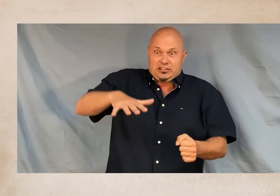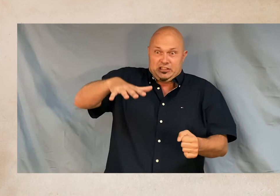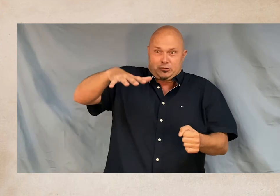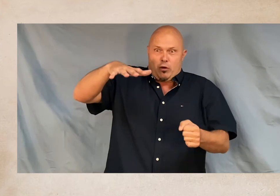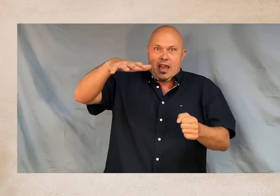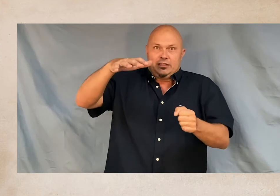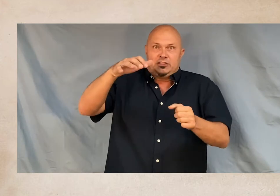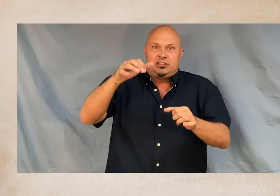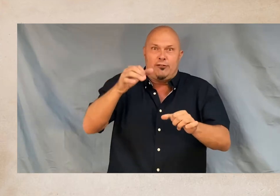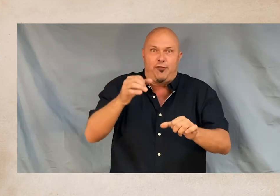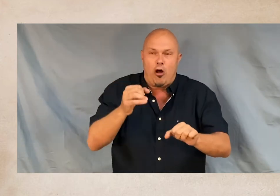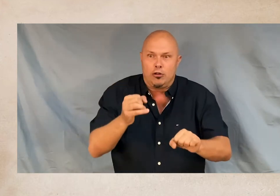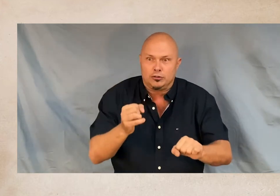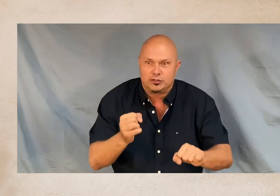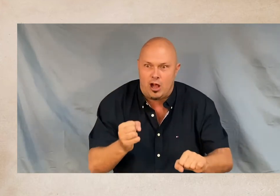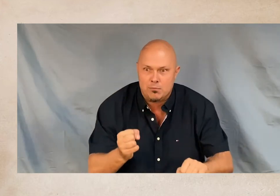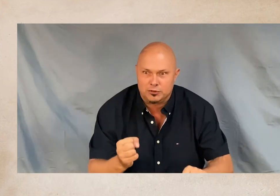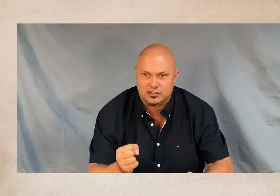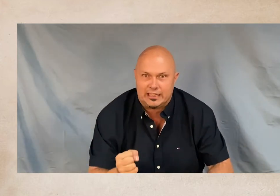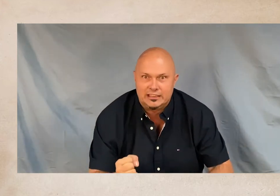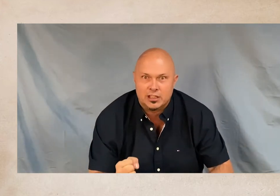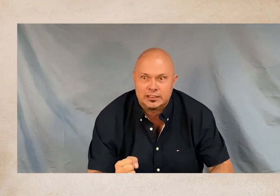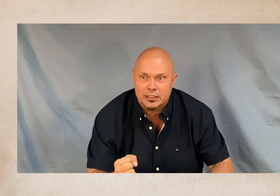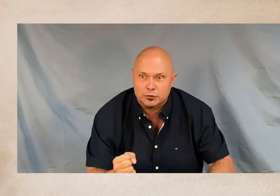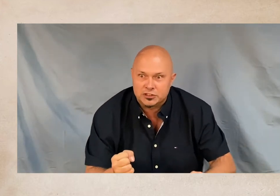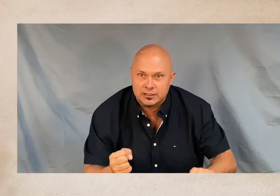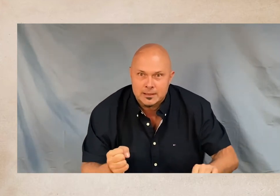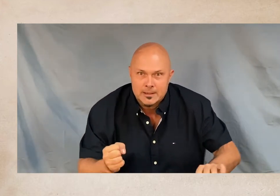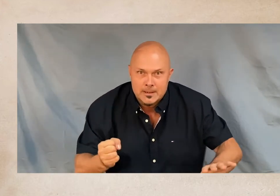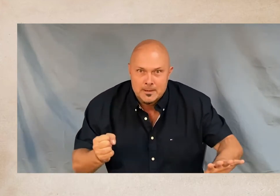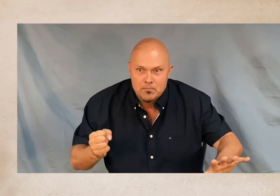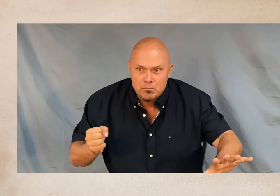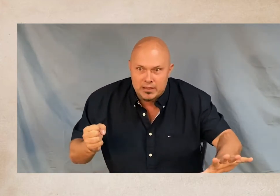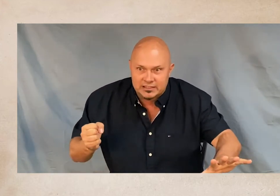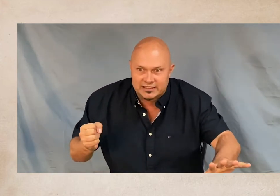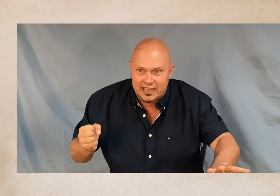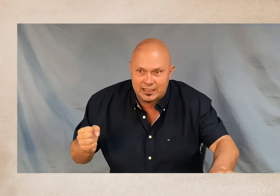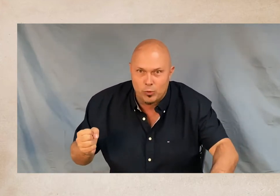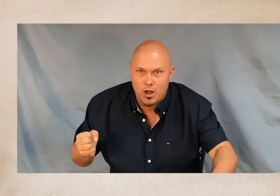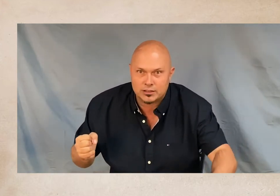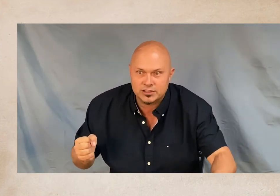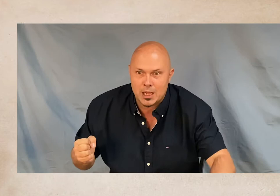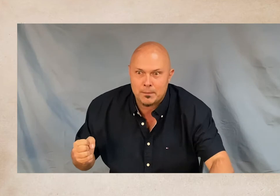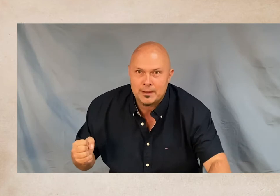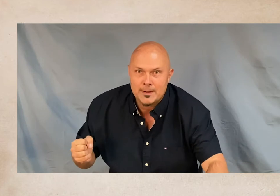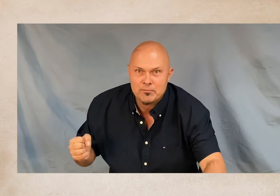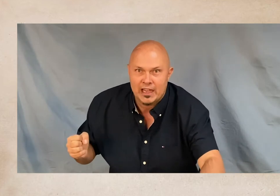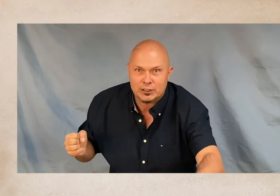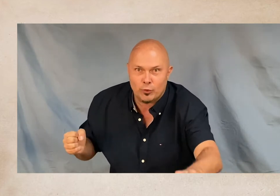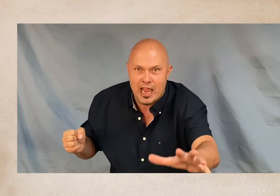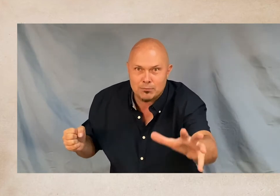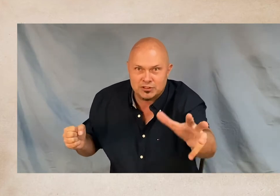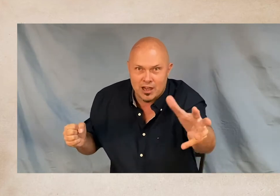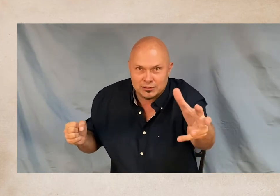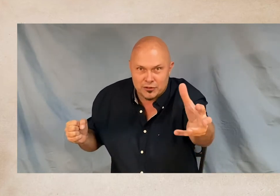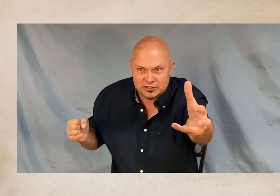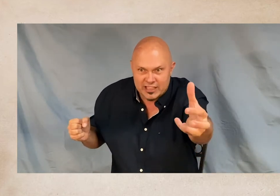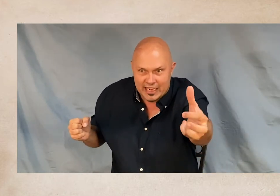Odysseus rises and falls, almost like he's on the ocean. But he steadily walks up and grabs onto the